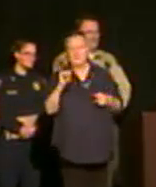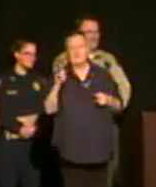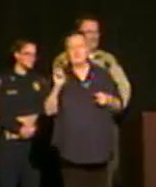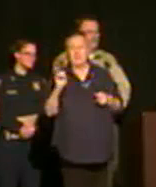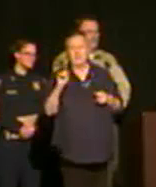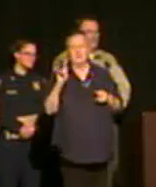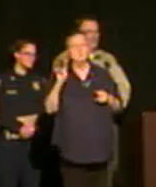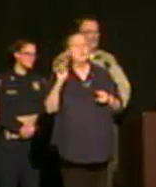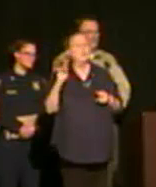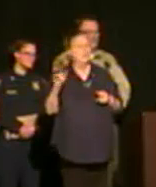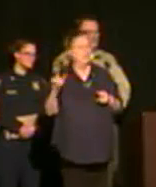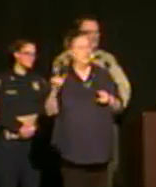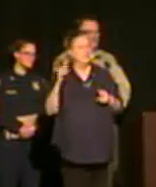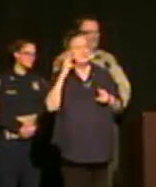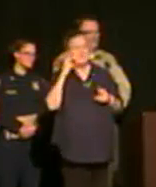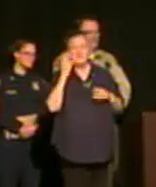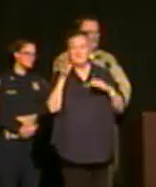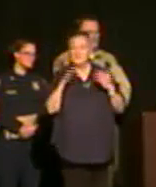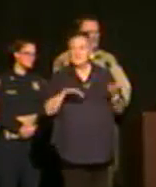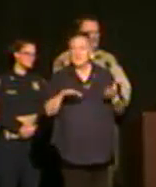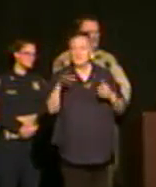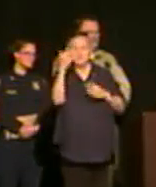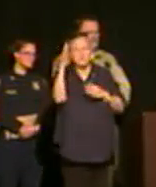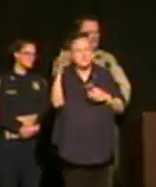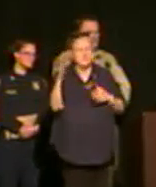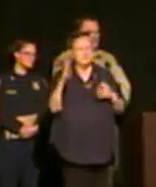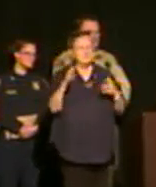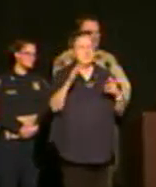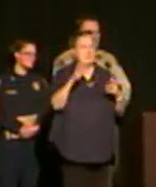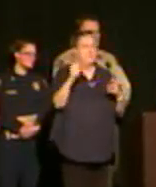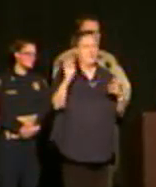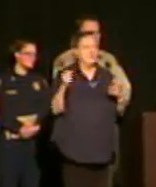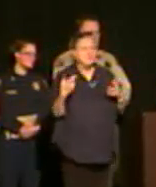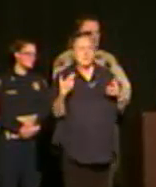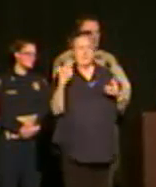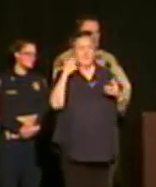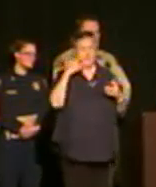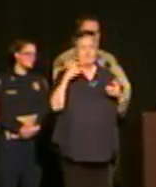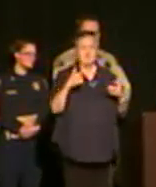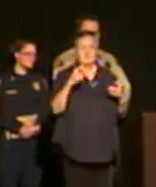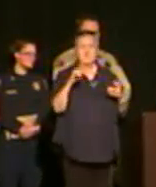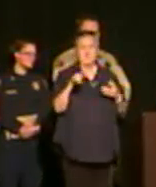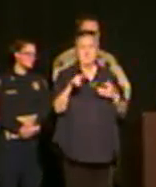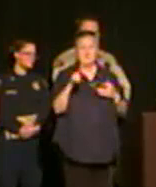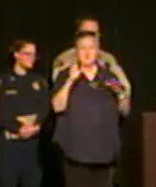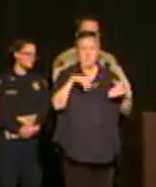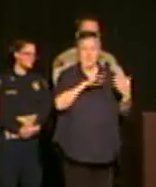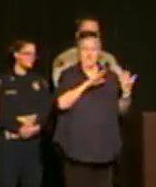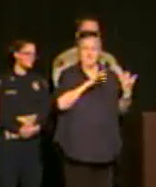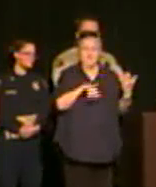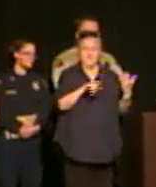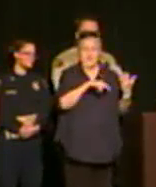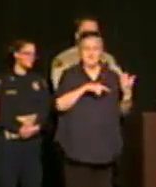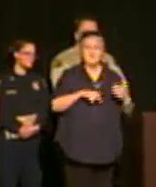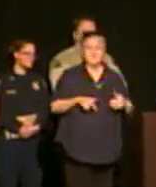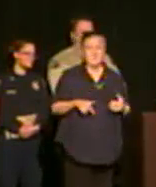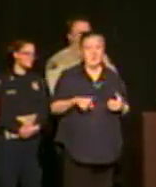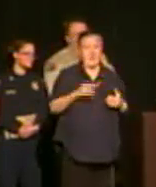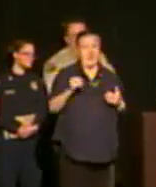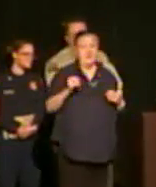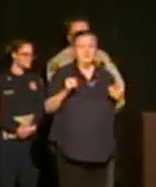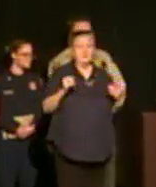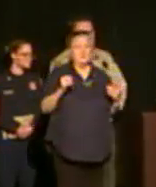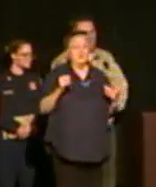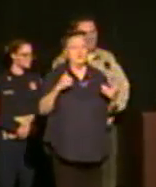seen the dead trees and brush, I think this is something that needs to be addressed.